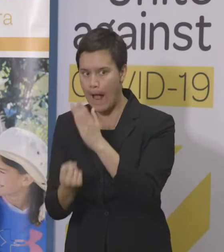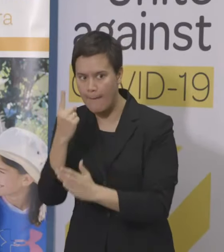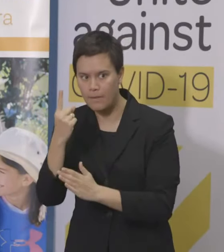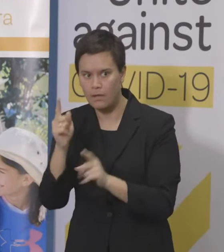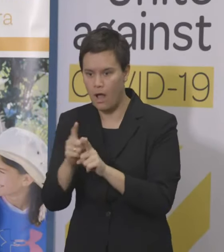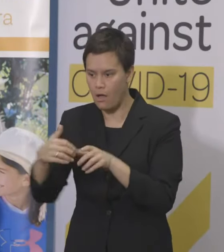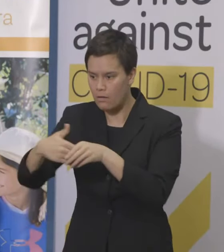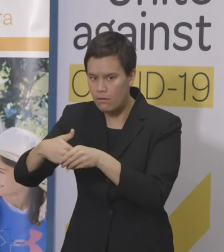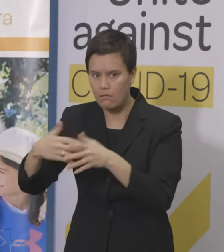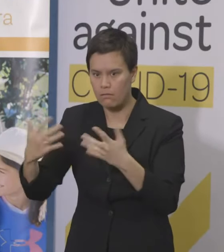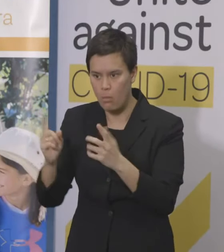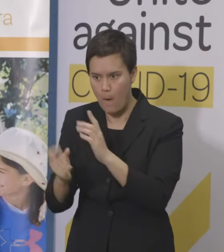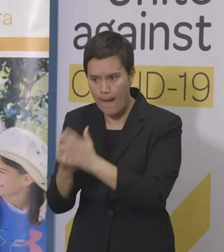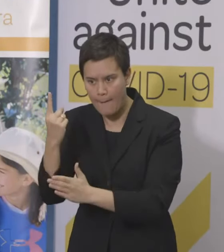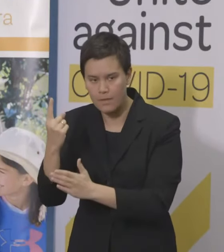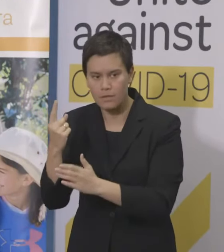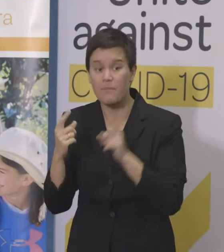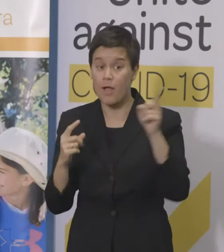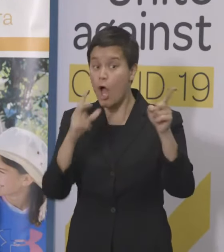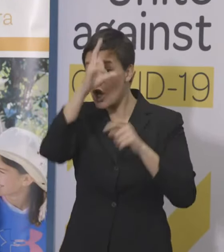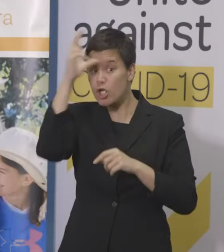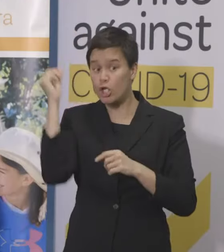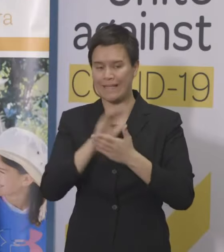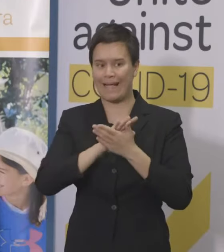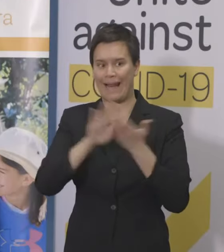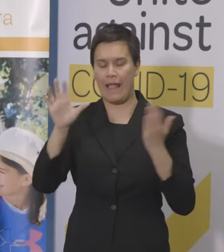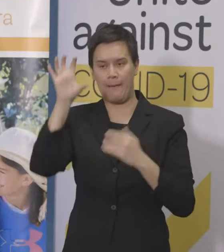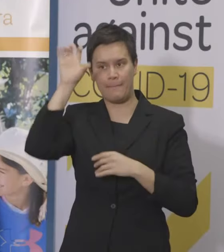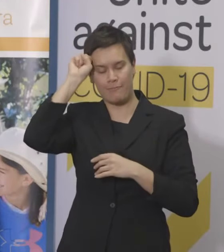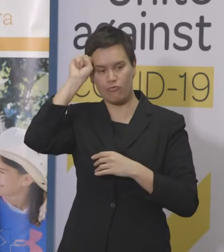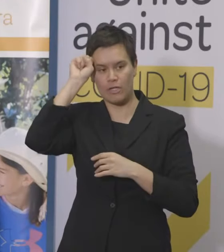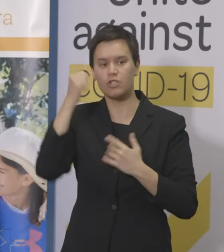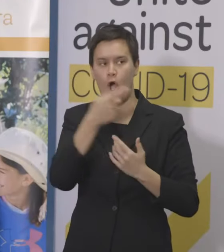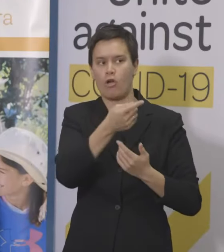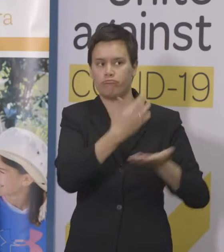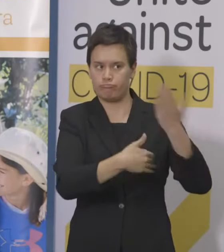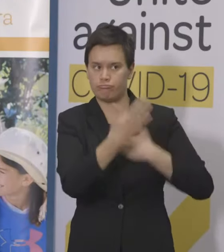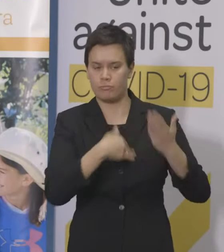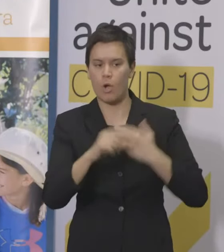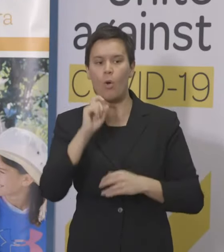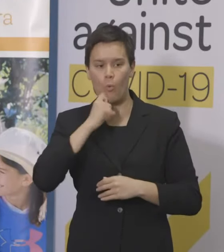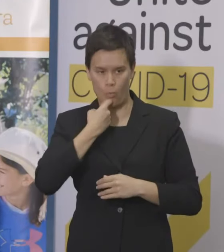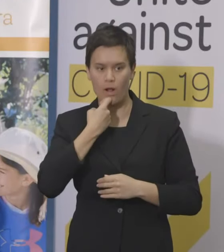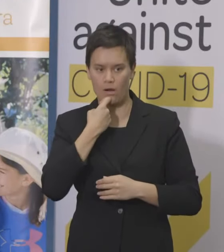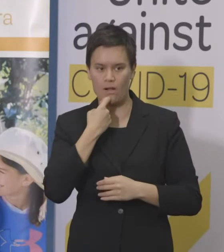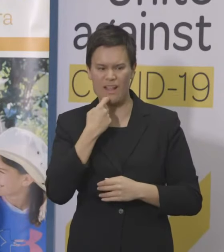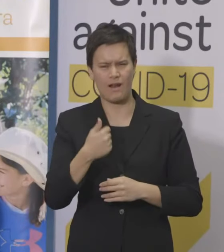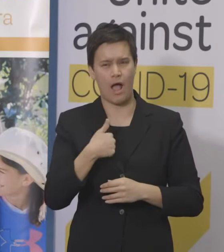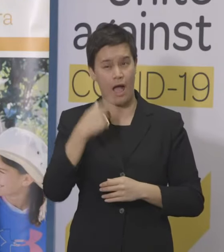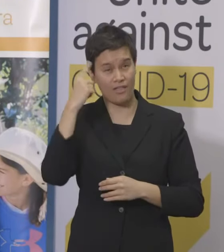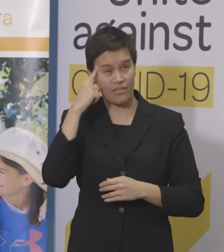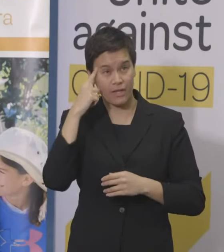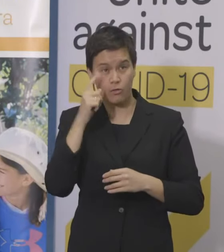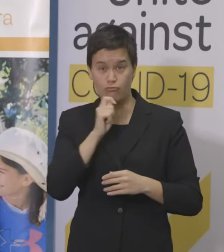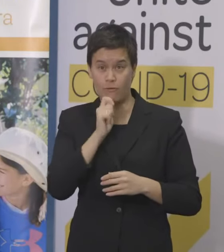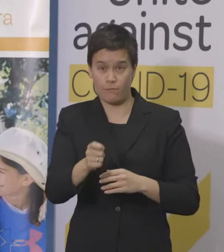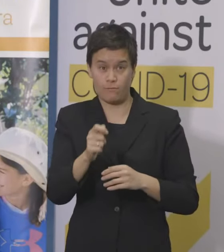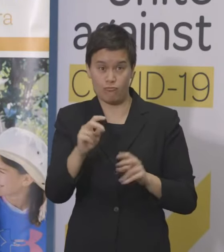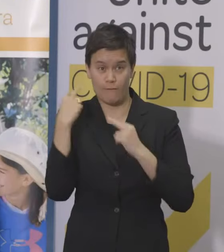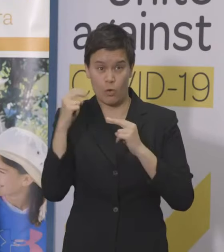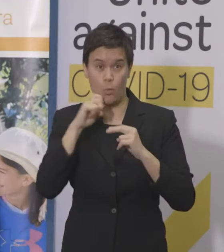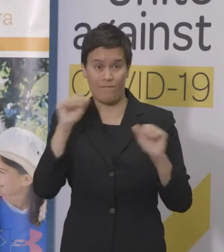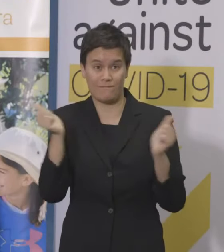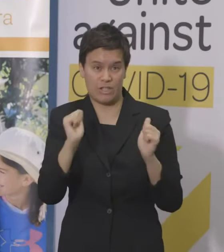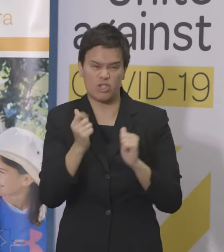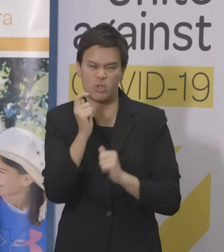that the nurse, of course, has a clear recollection of that and will be able to provide that information, and I would expect we'll have the results within a few days. Has there